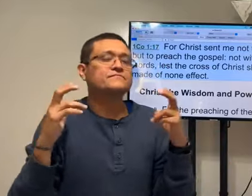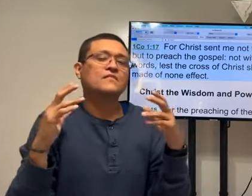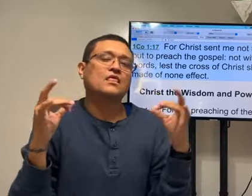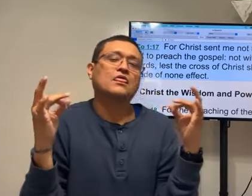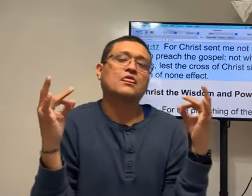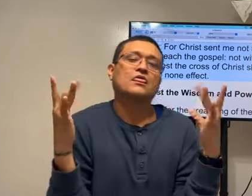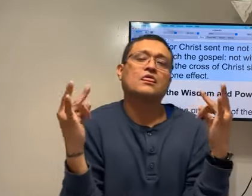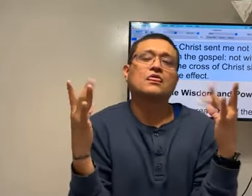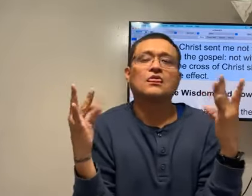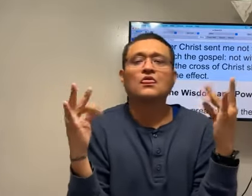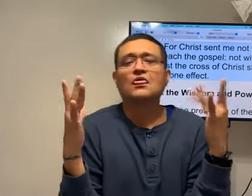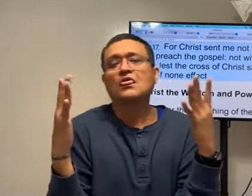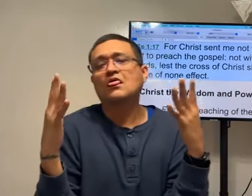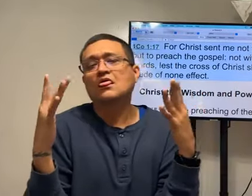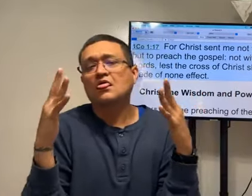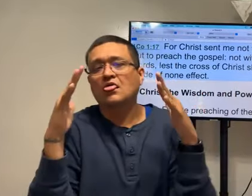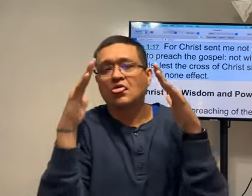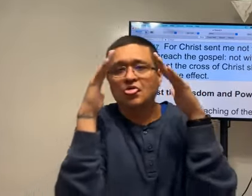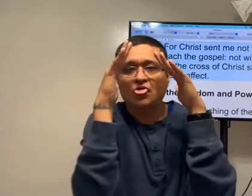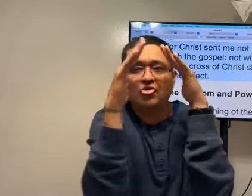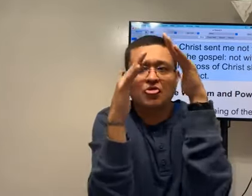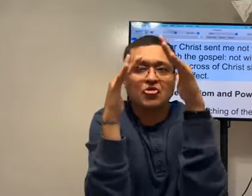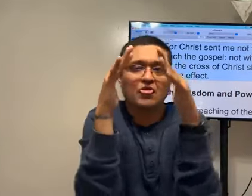Not with wisdom of words,